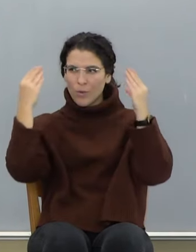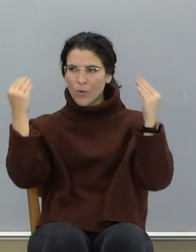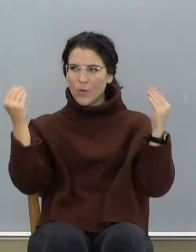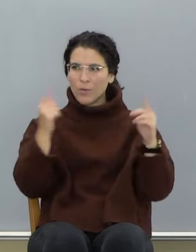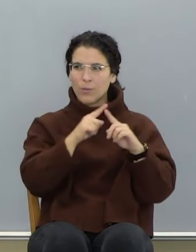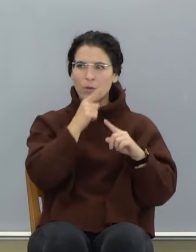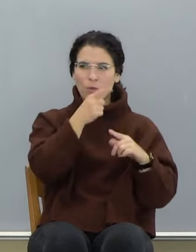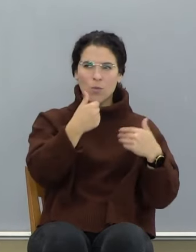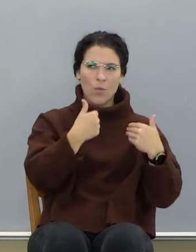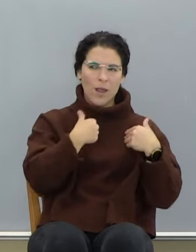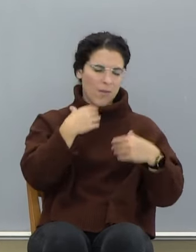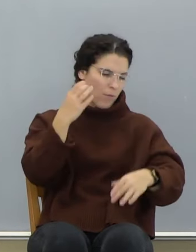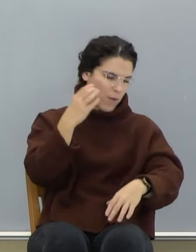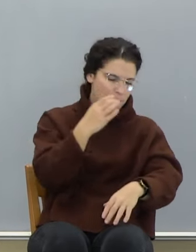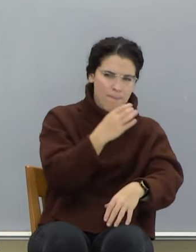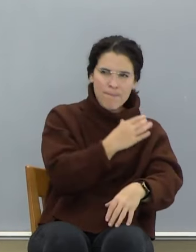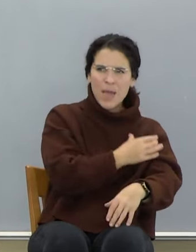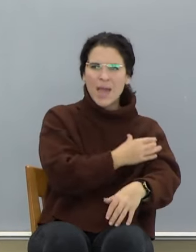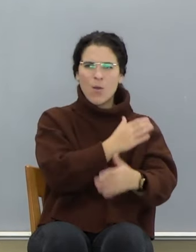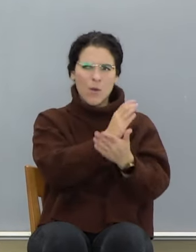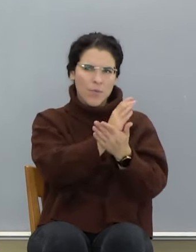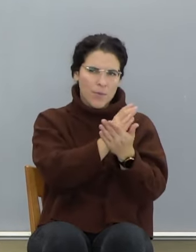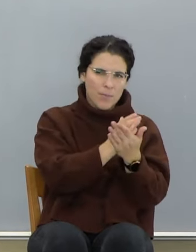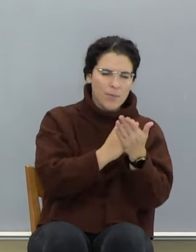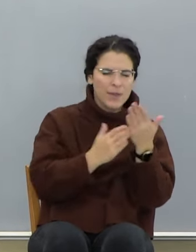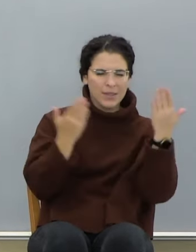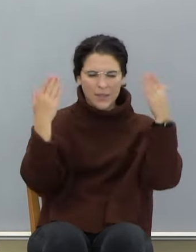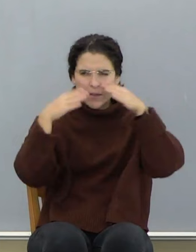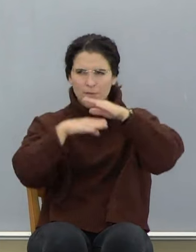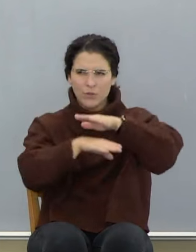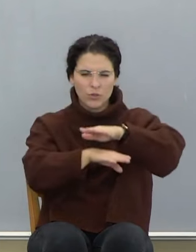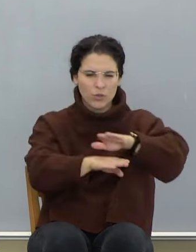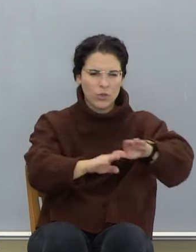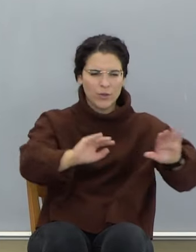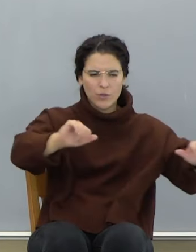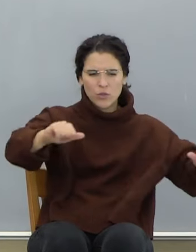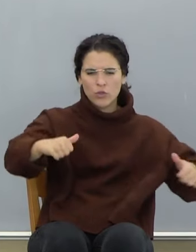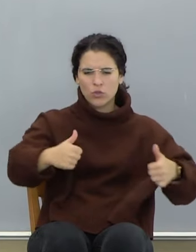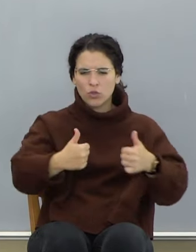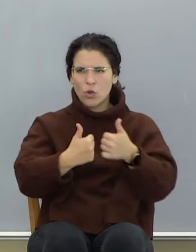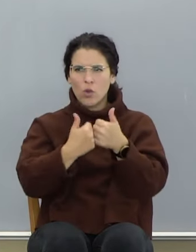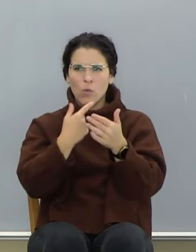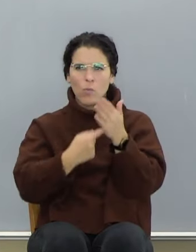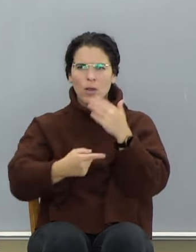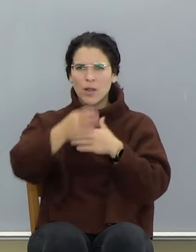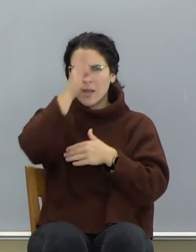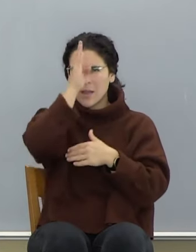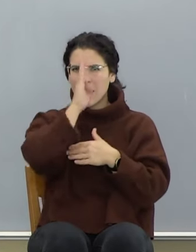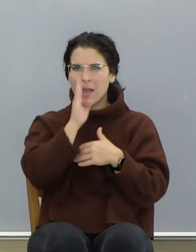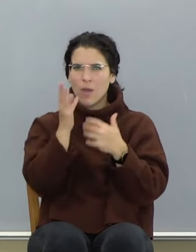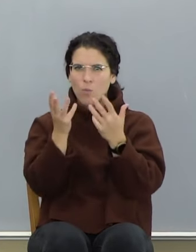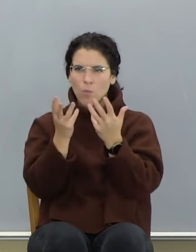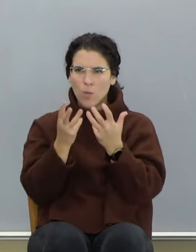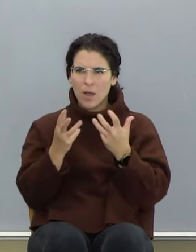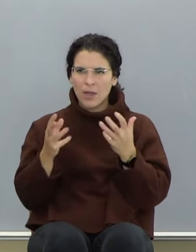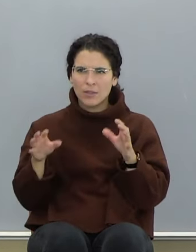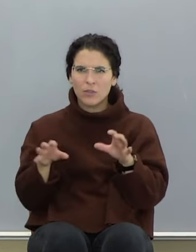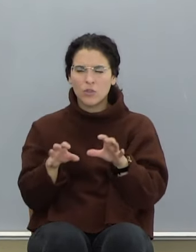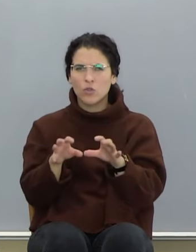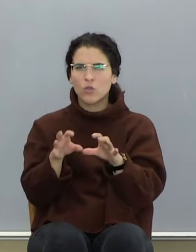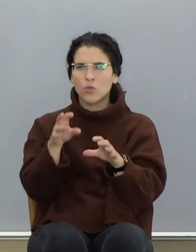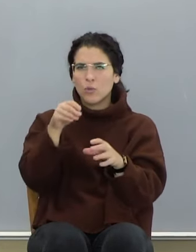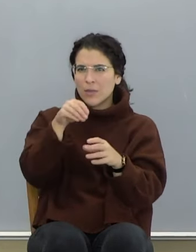you have the powers and the elements of darkness challenging what it is God is seeking to do